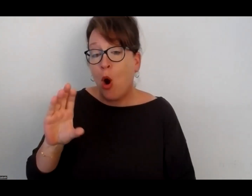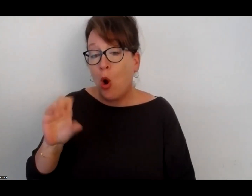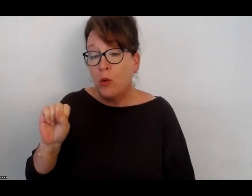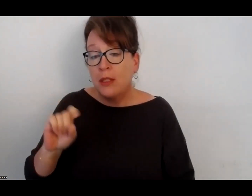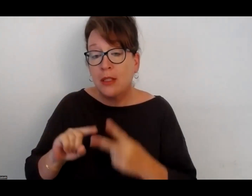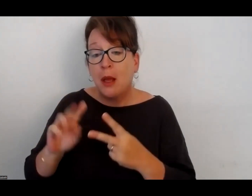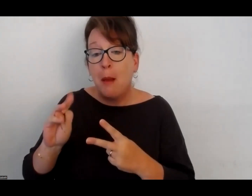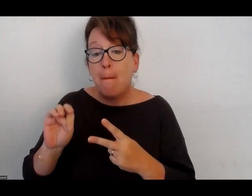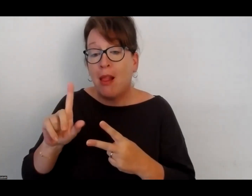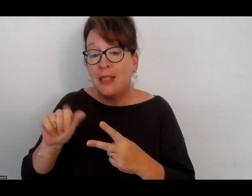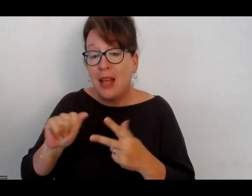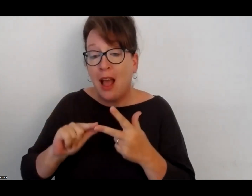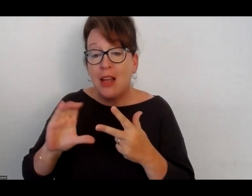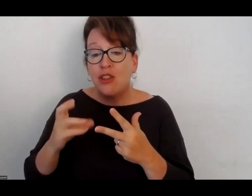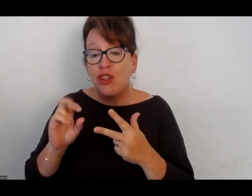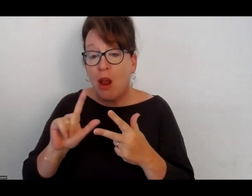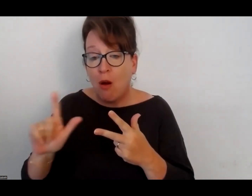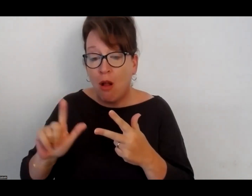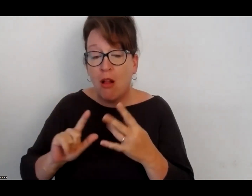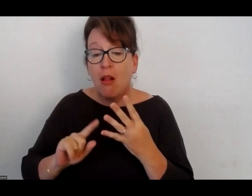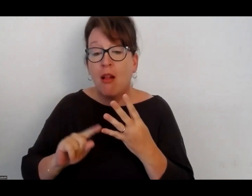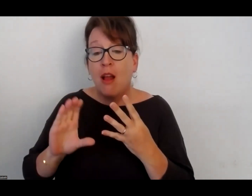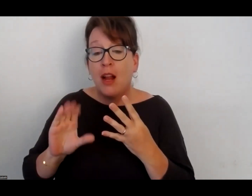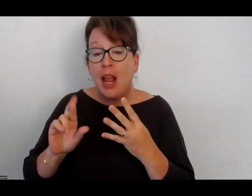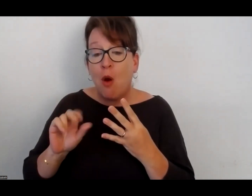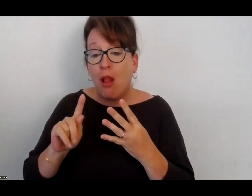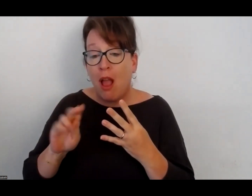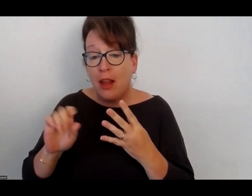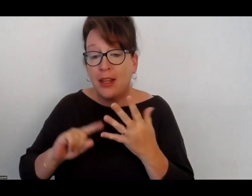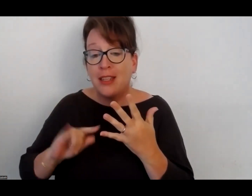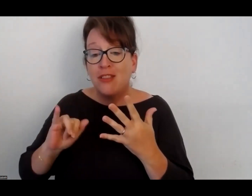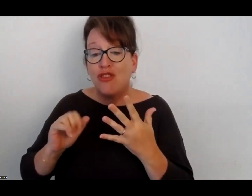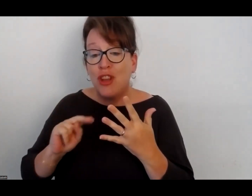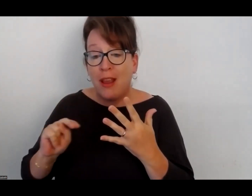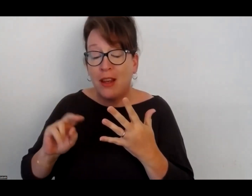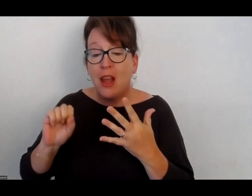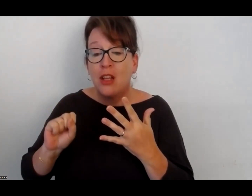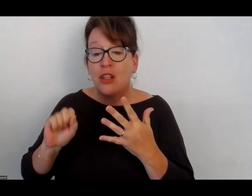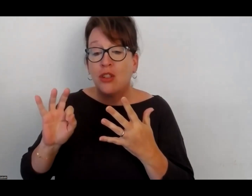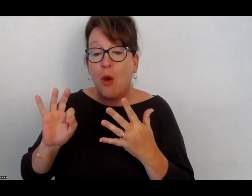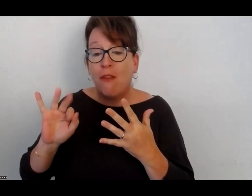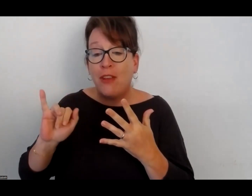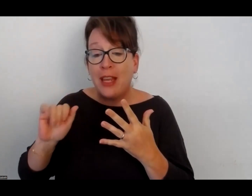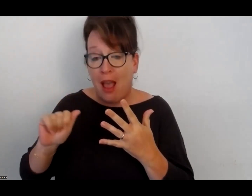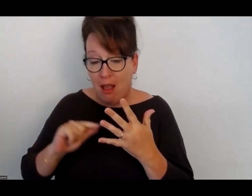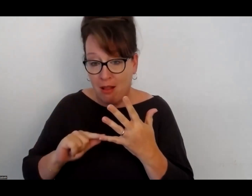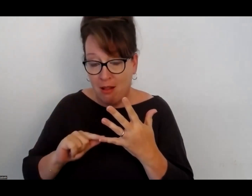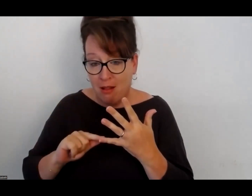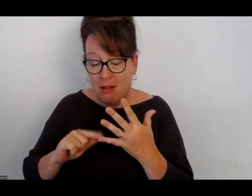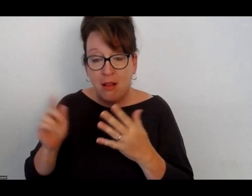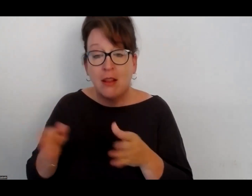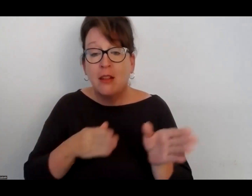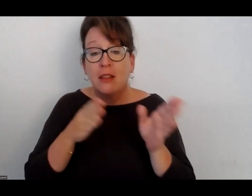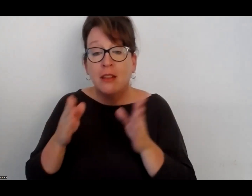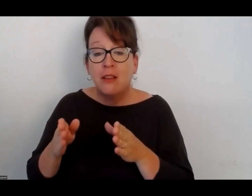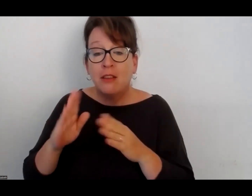Cheryl, Caroline, Jen, and Sophia. And then for the Justice